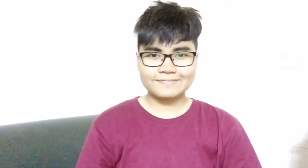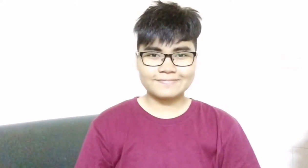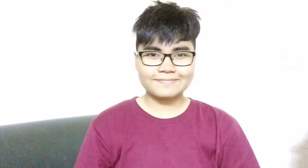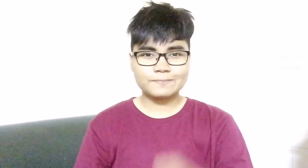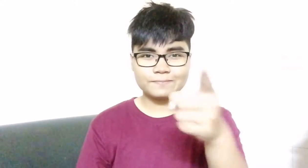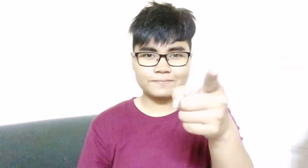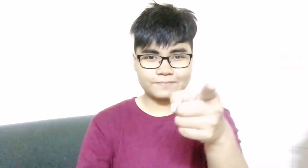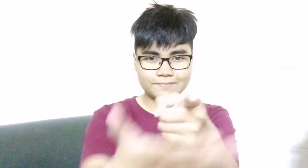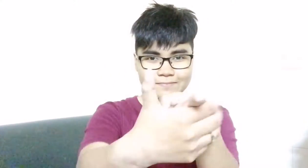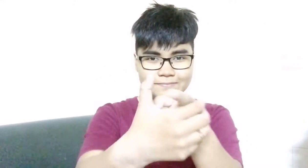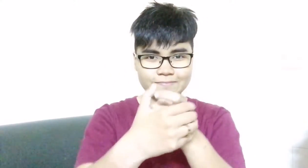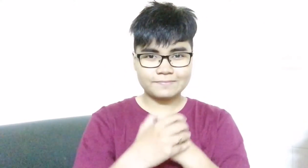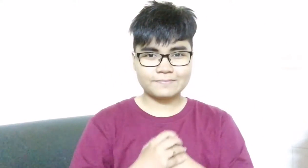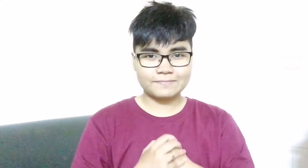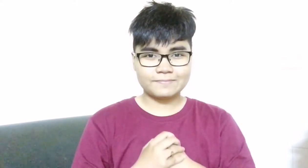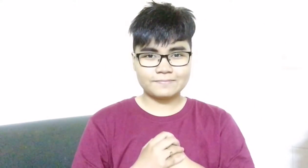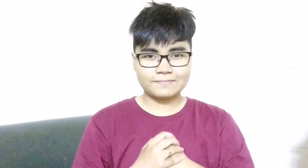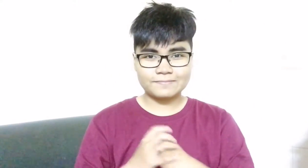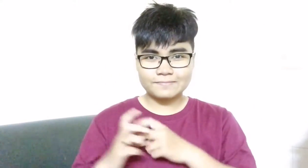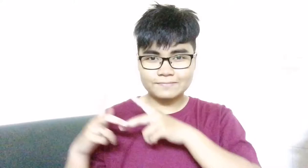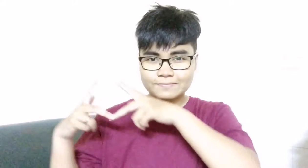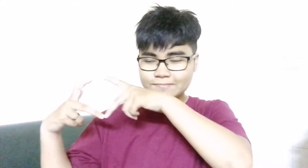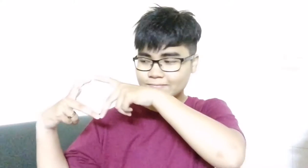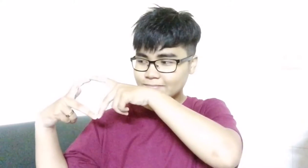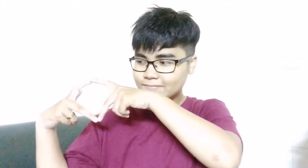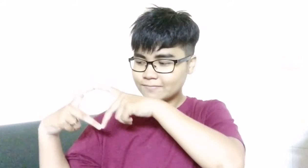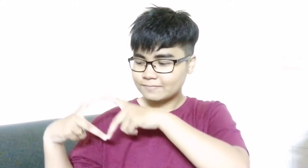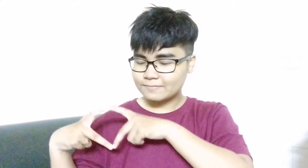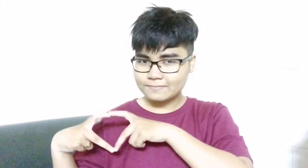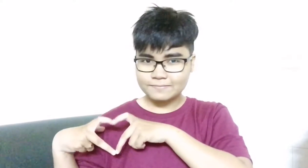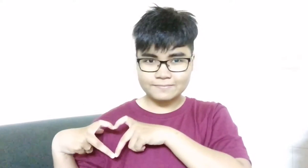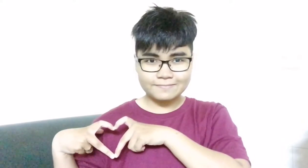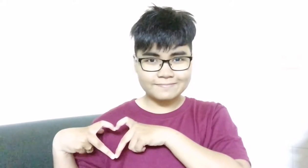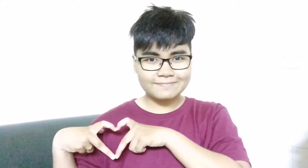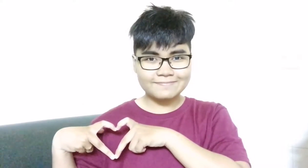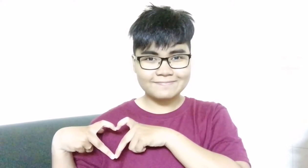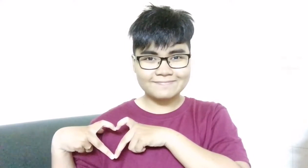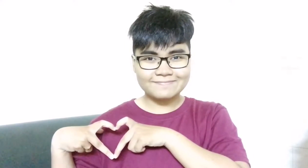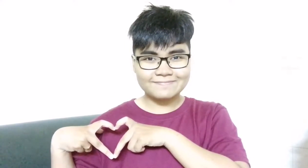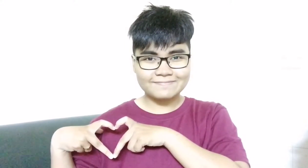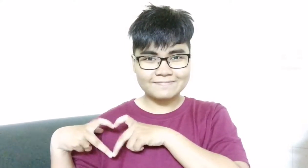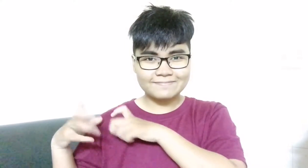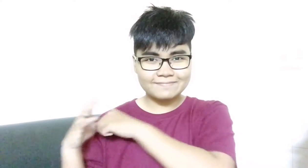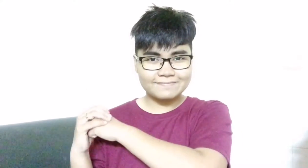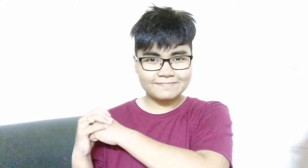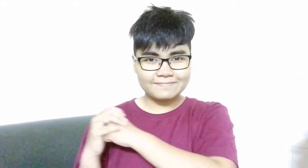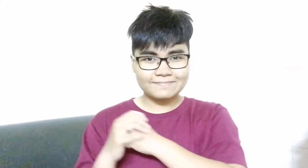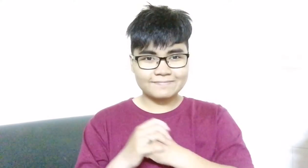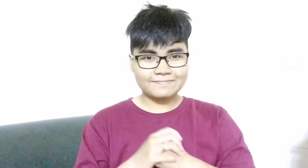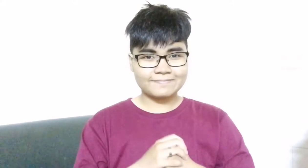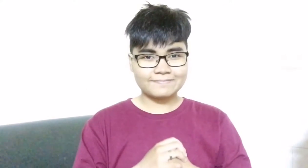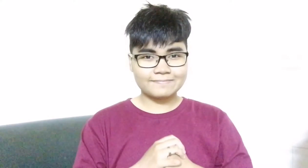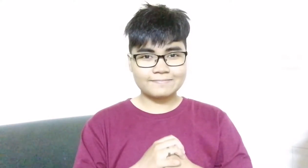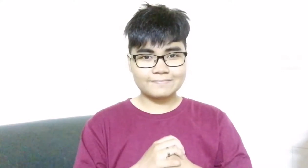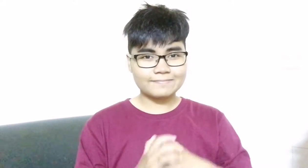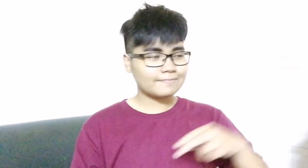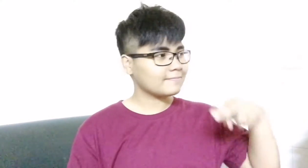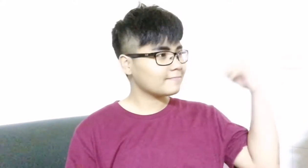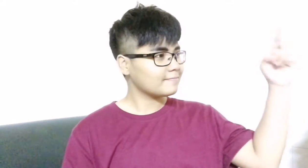You can take my heart very close to your heart You can take my heart forever if you